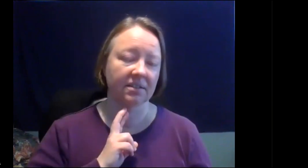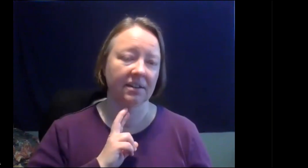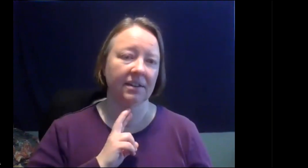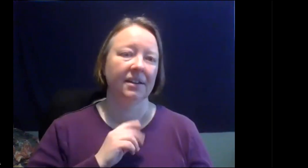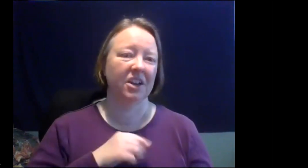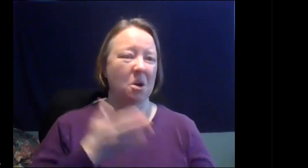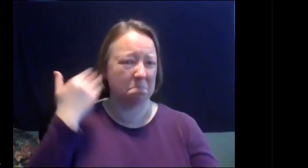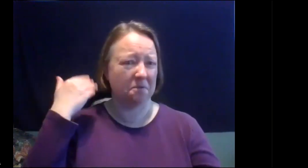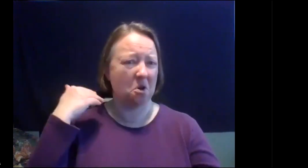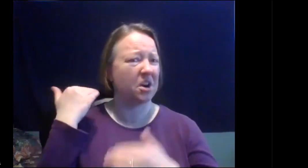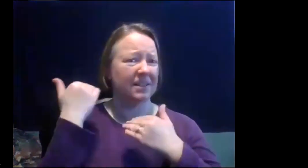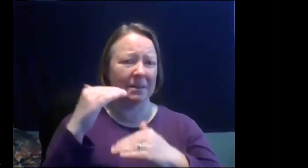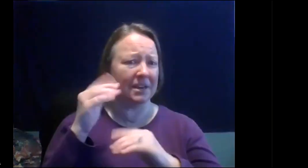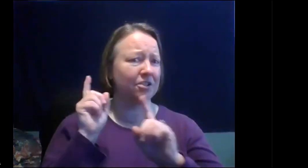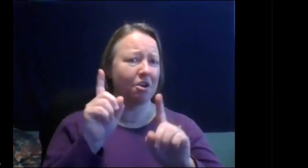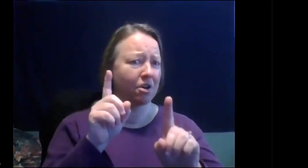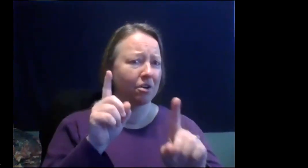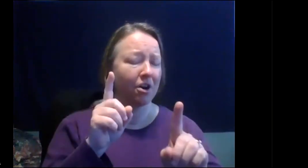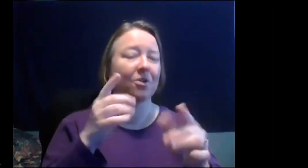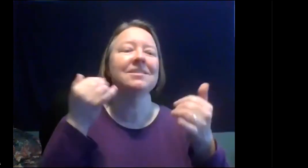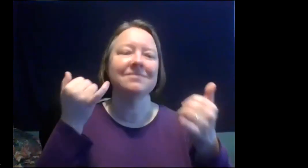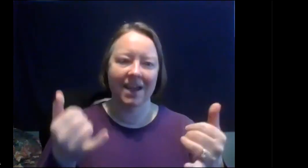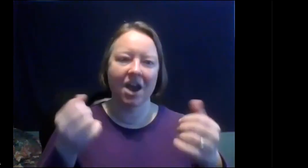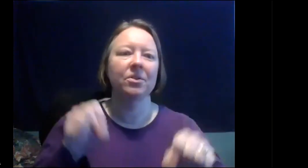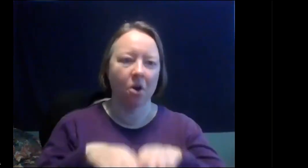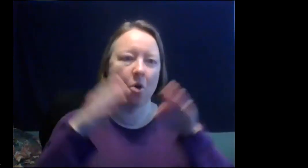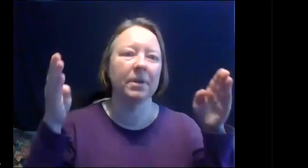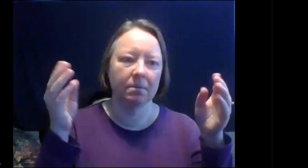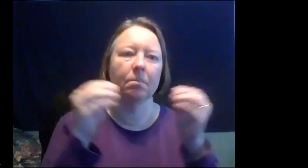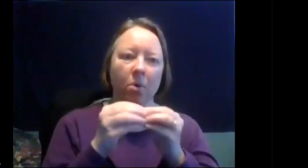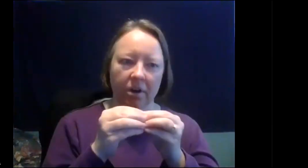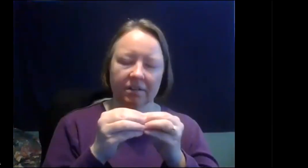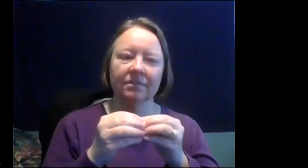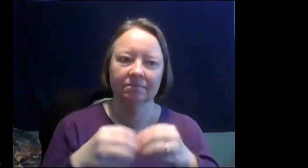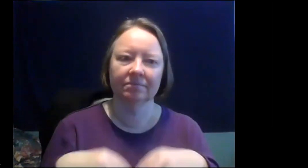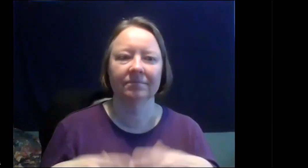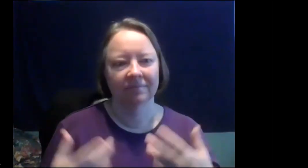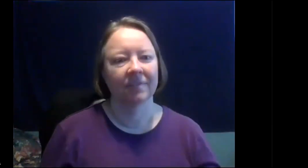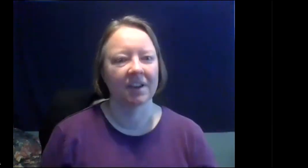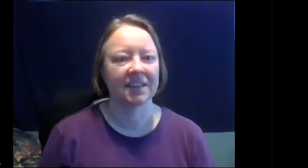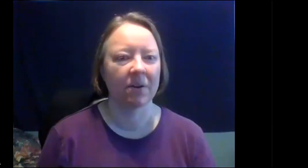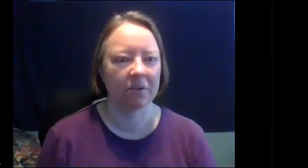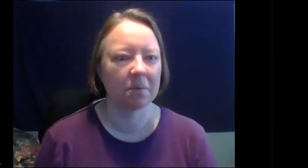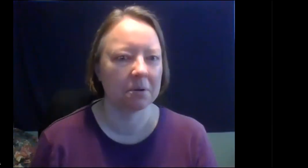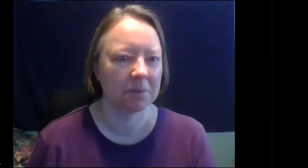restaurants, you know, before limited, go, go, go, now open more is how I would